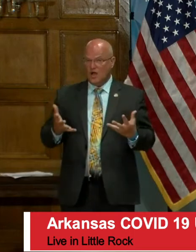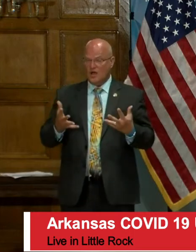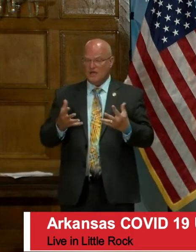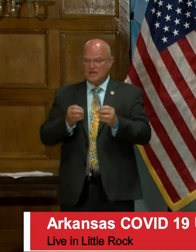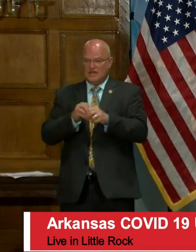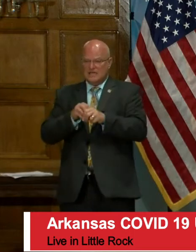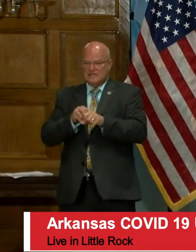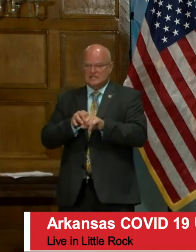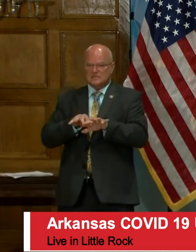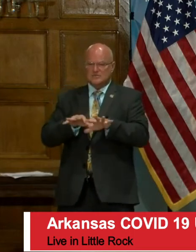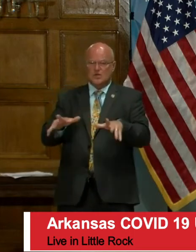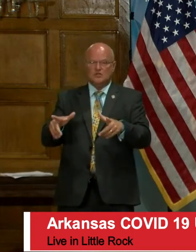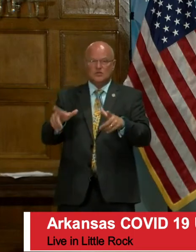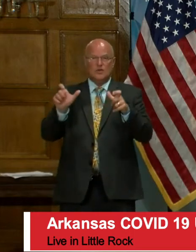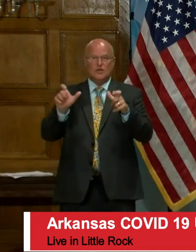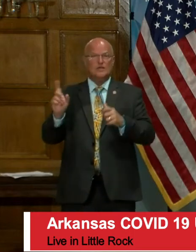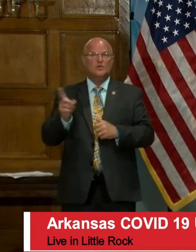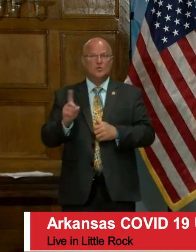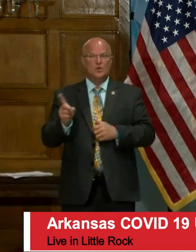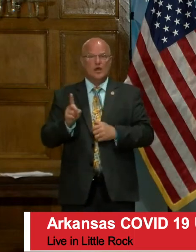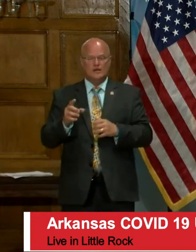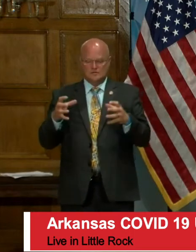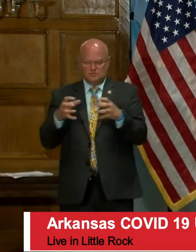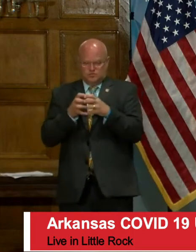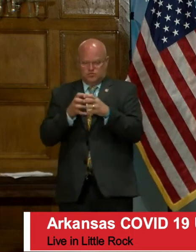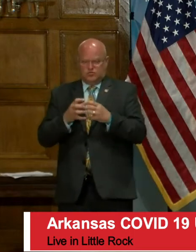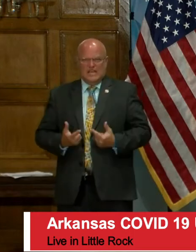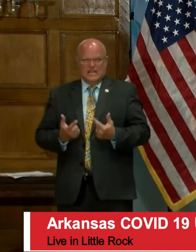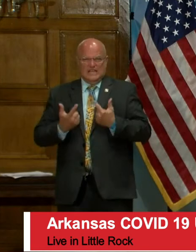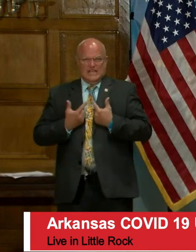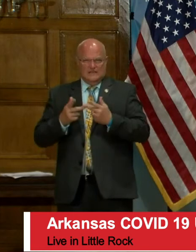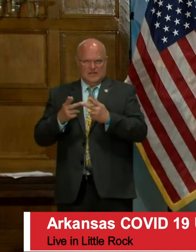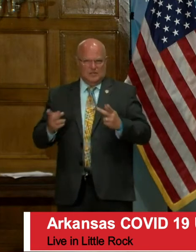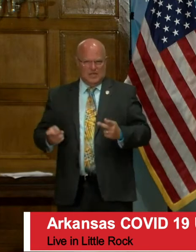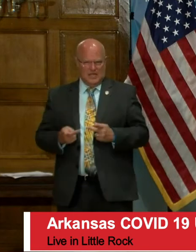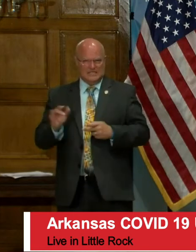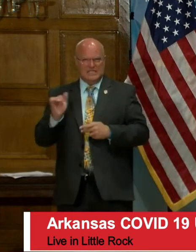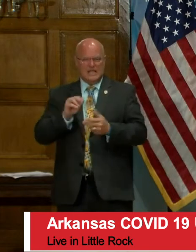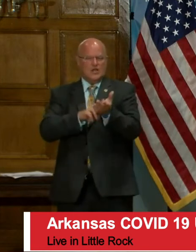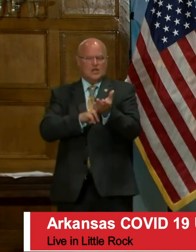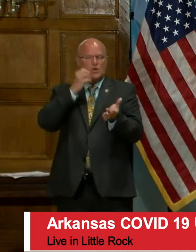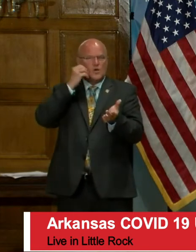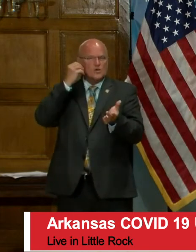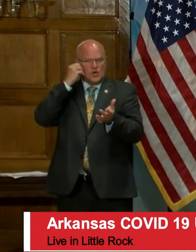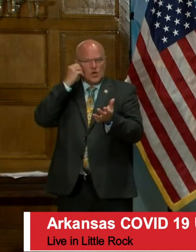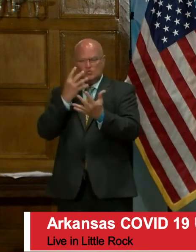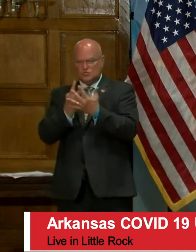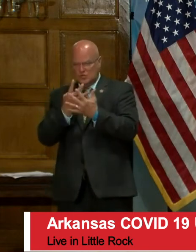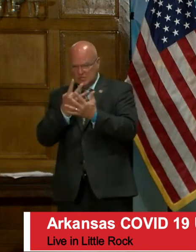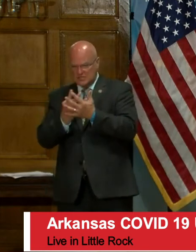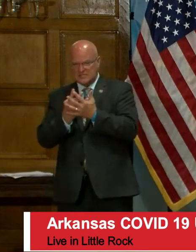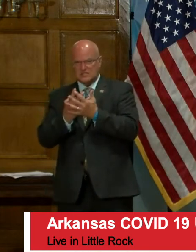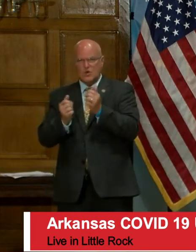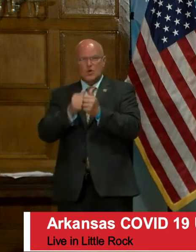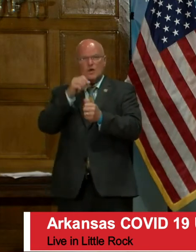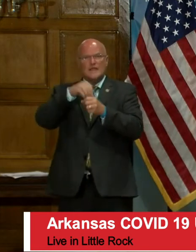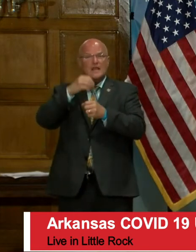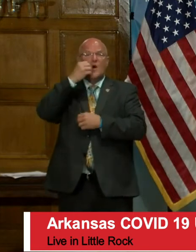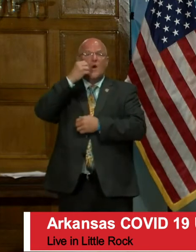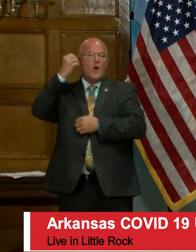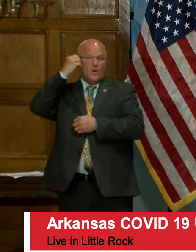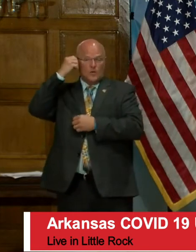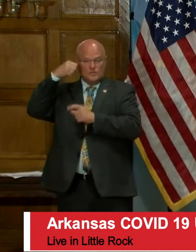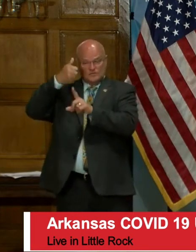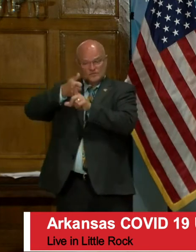spreads most readily is in congregate living settings like nursing homes, correctional facilities, within